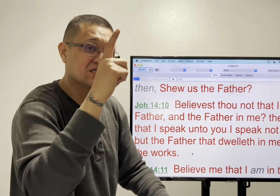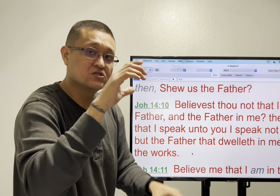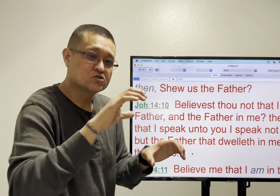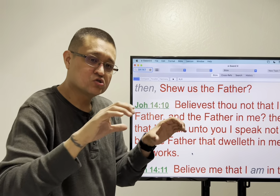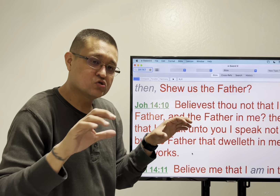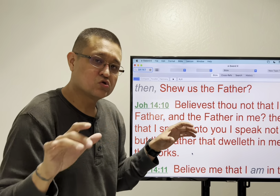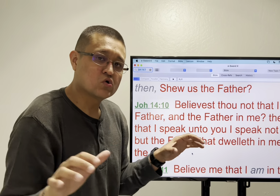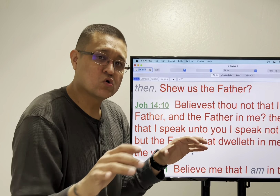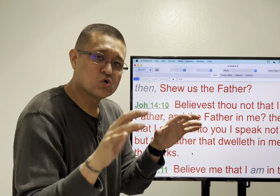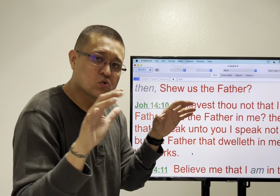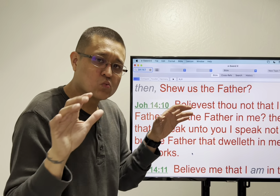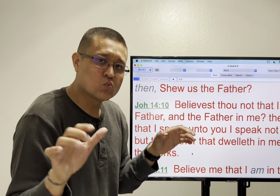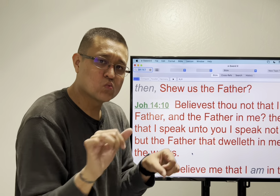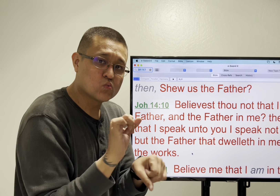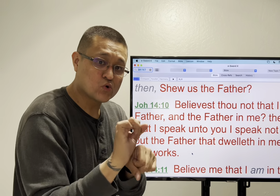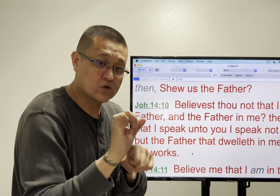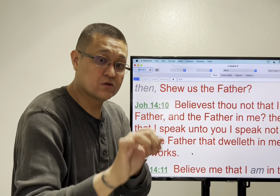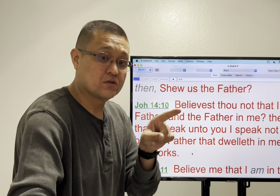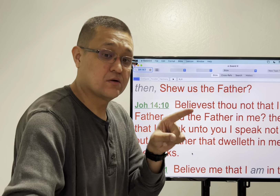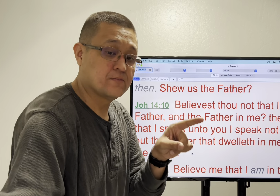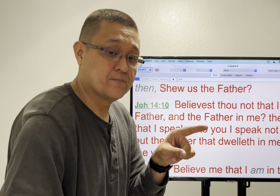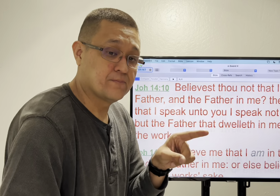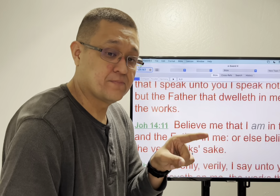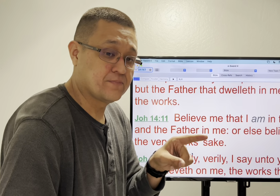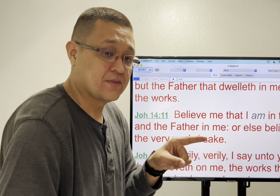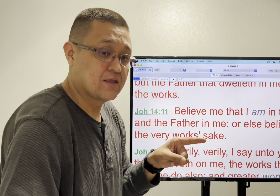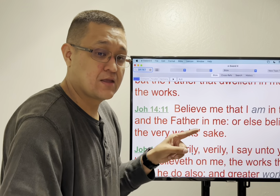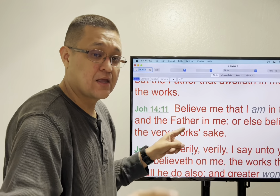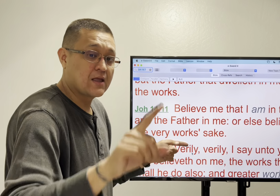Because in here he's saying, the Father that dwelleth in me, he doth the works.